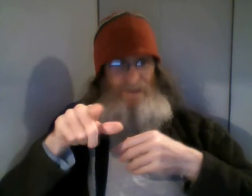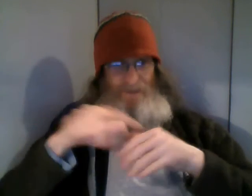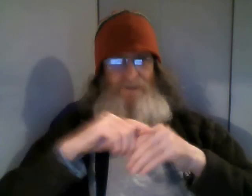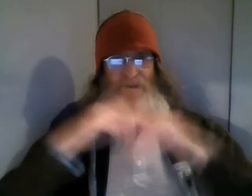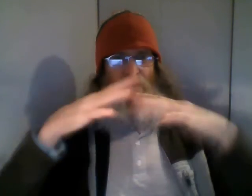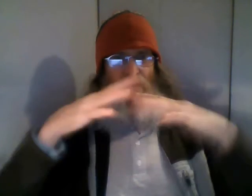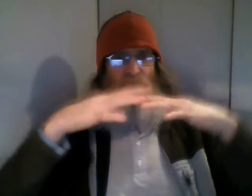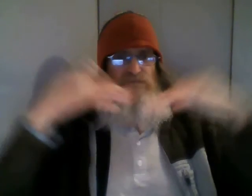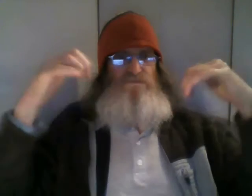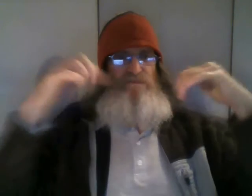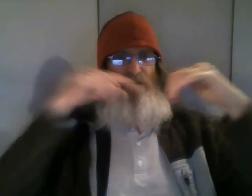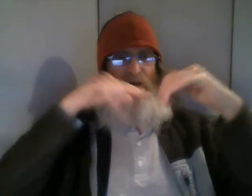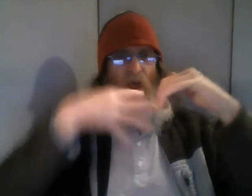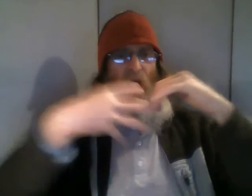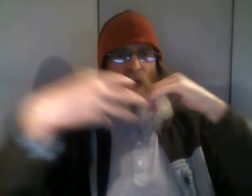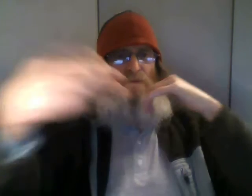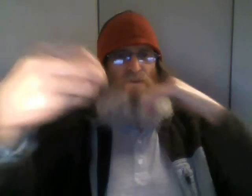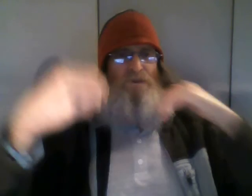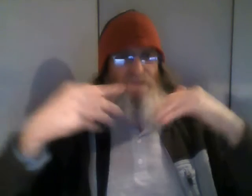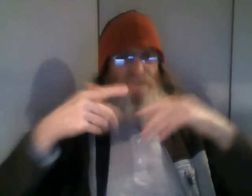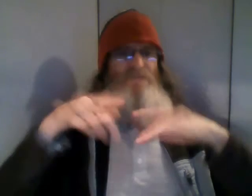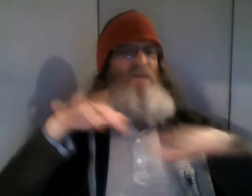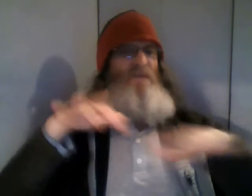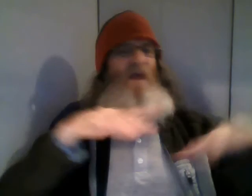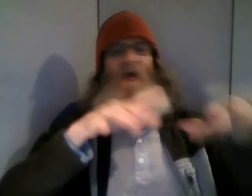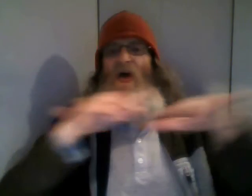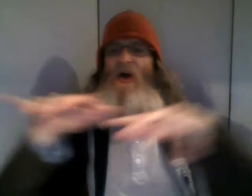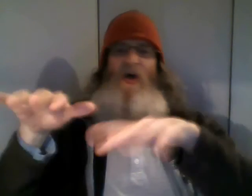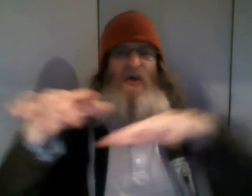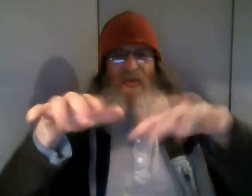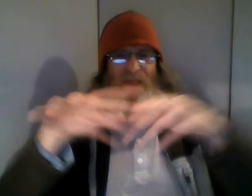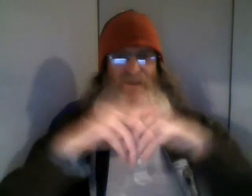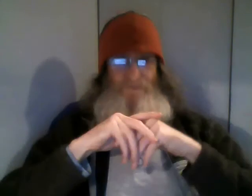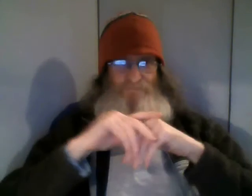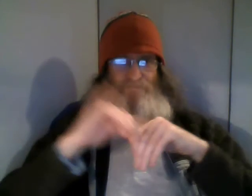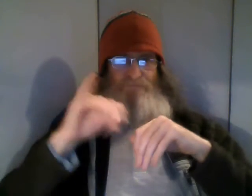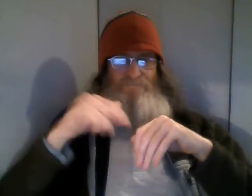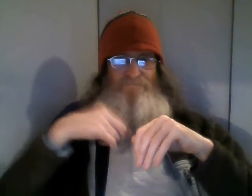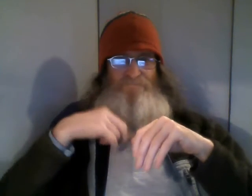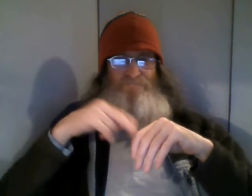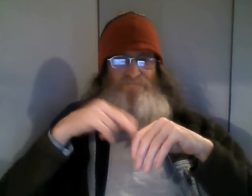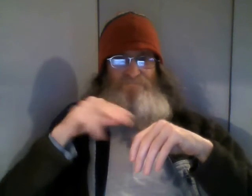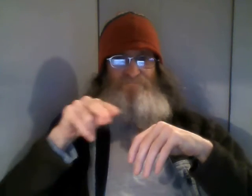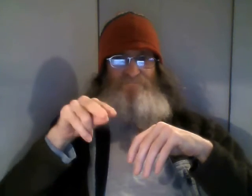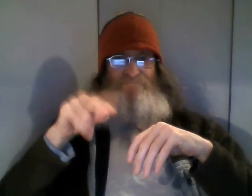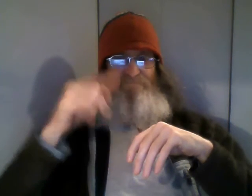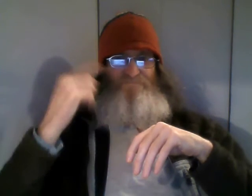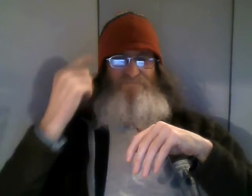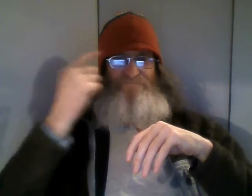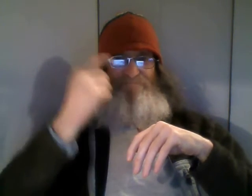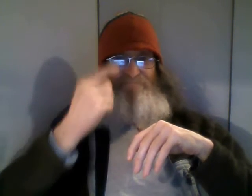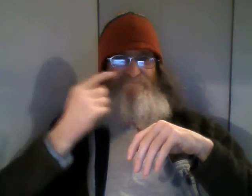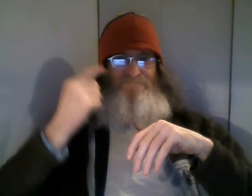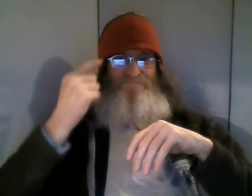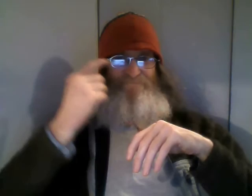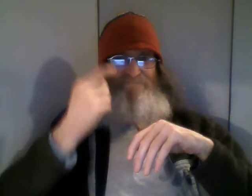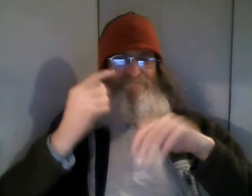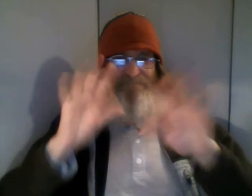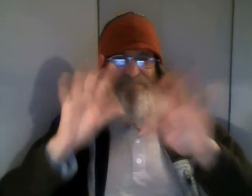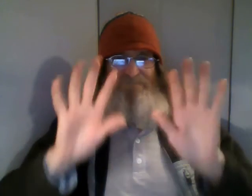Memory is completely gone. There's been no progress. It doesn't look like there's anything to be done to bring back. No. One of my psych readers did a